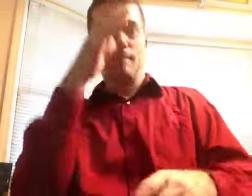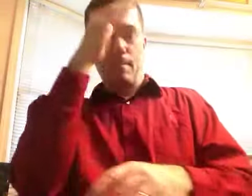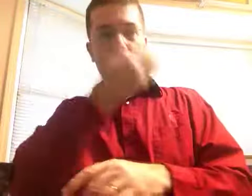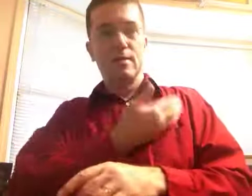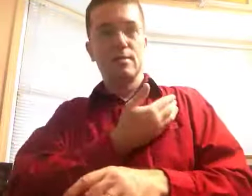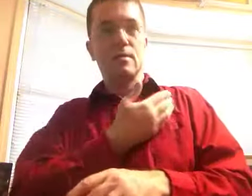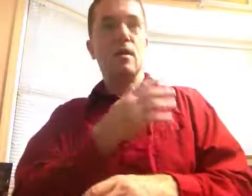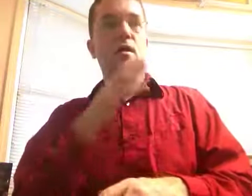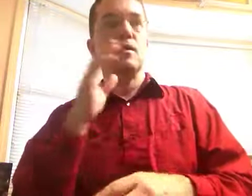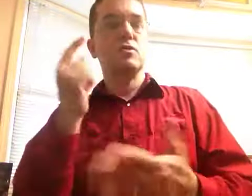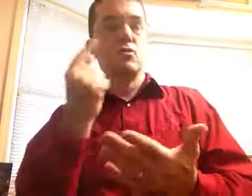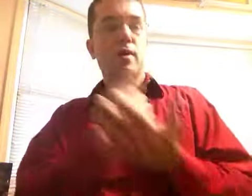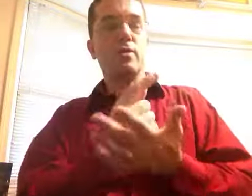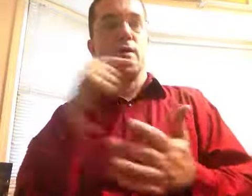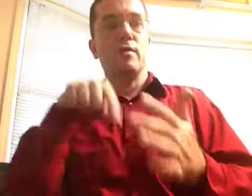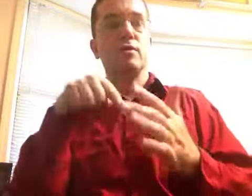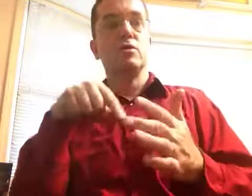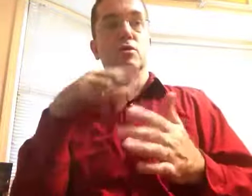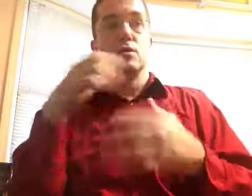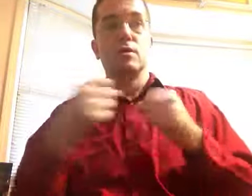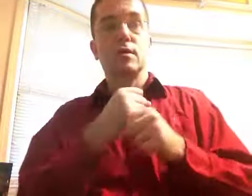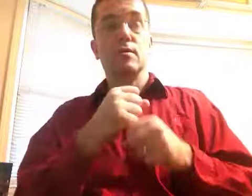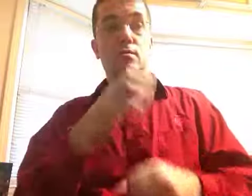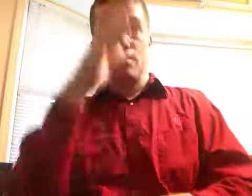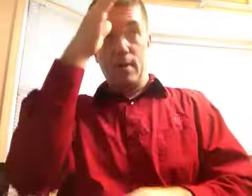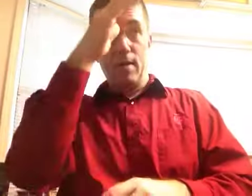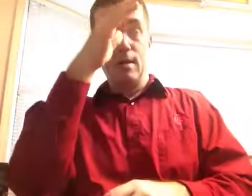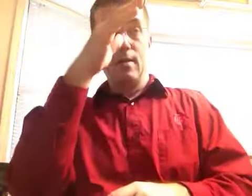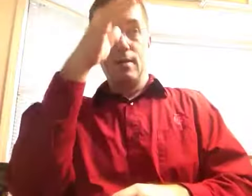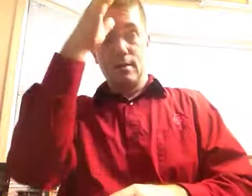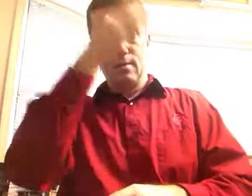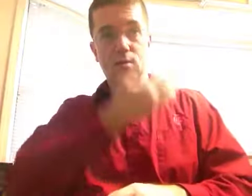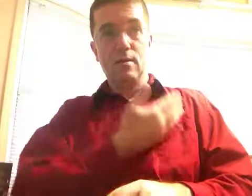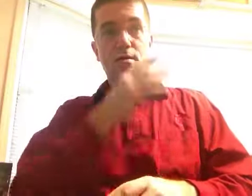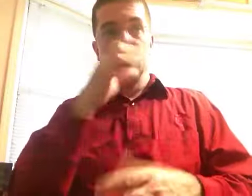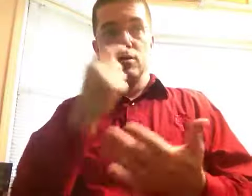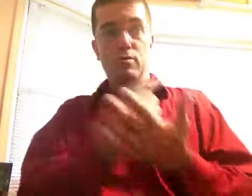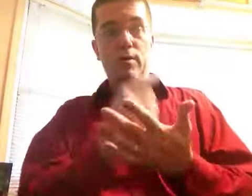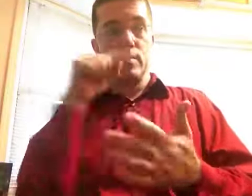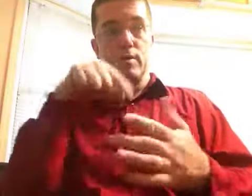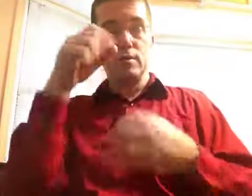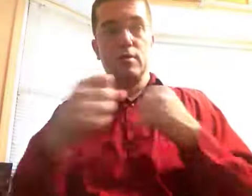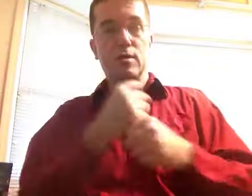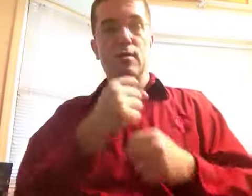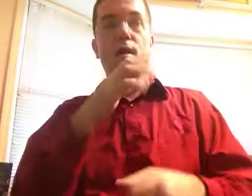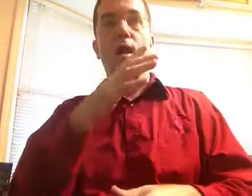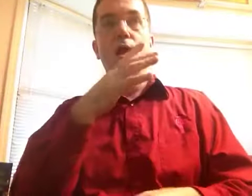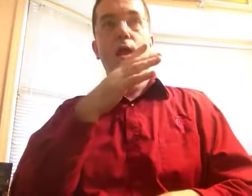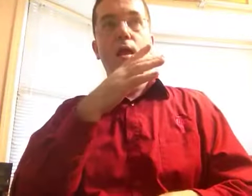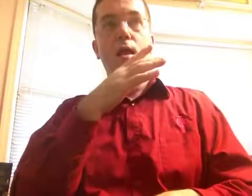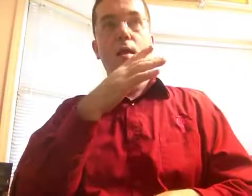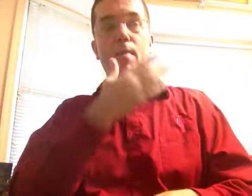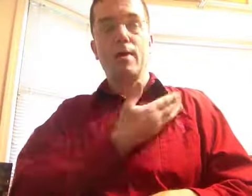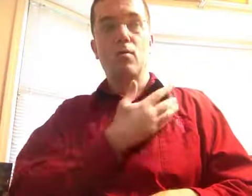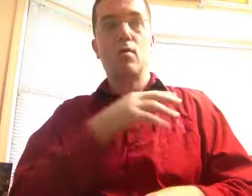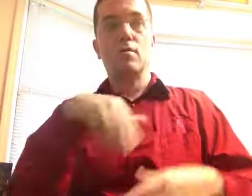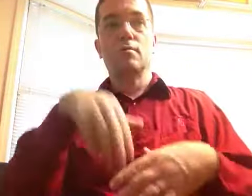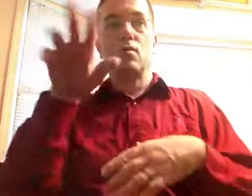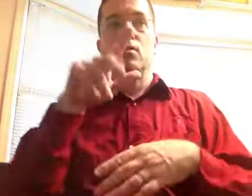graduating from high school this year, so I'm not really wanting to sell the house until after he's, in June when he graduates, and we can look at selling